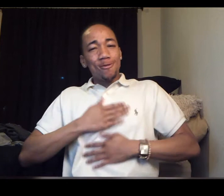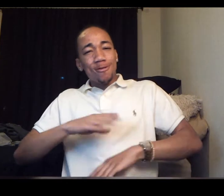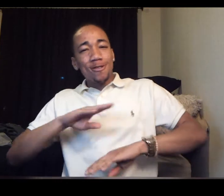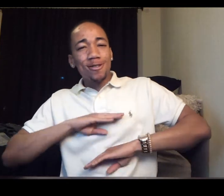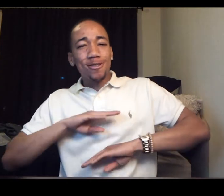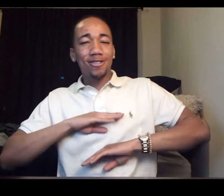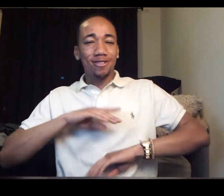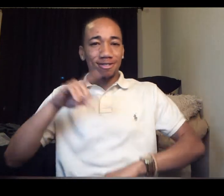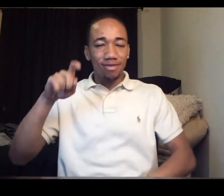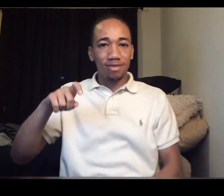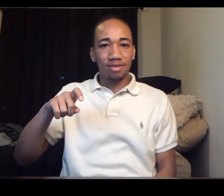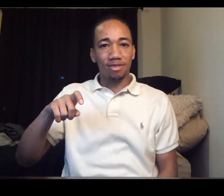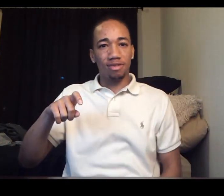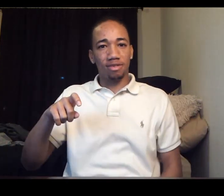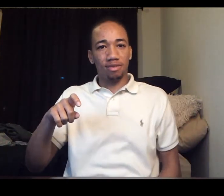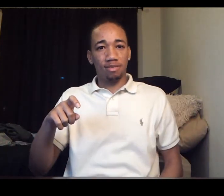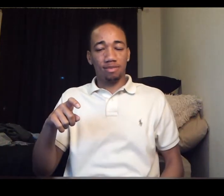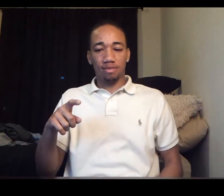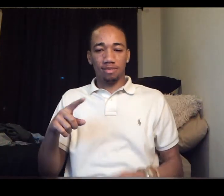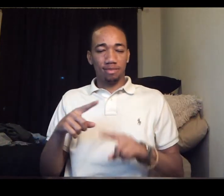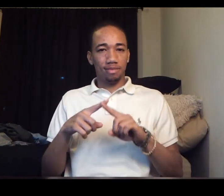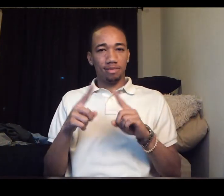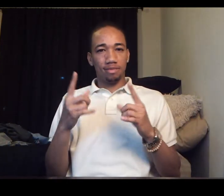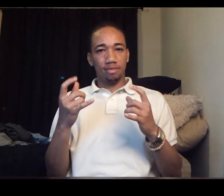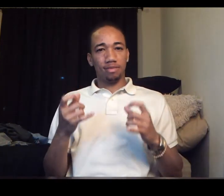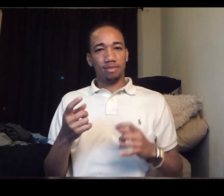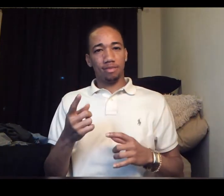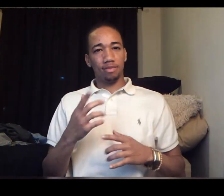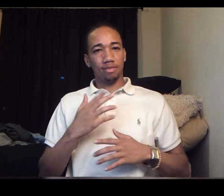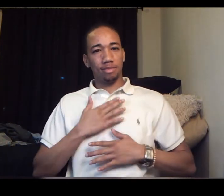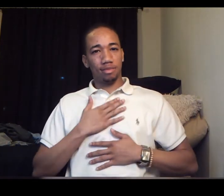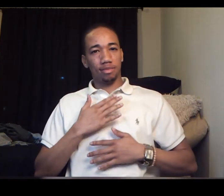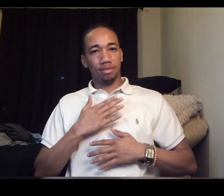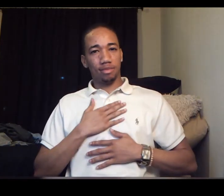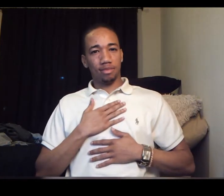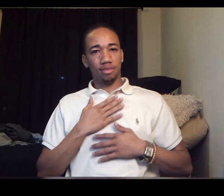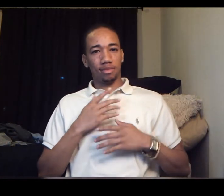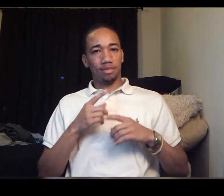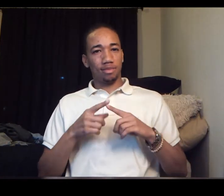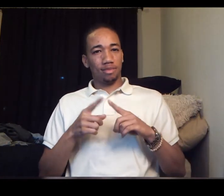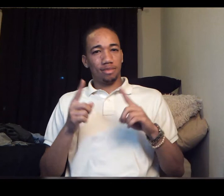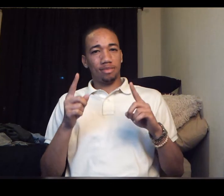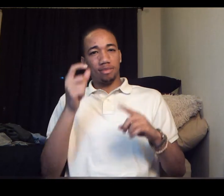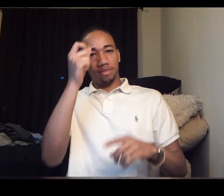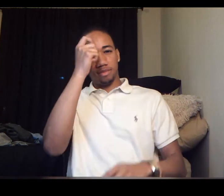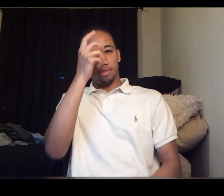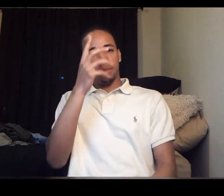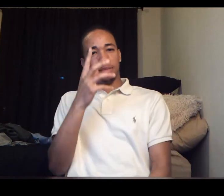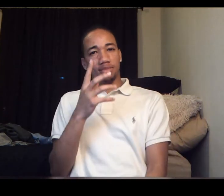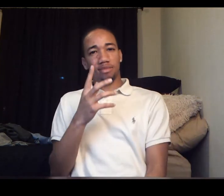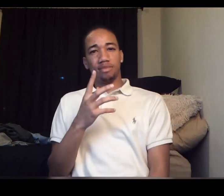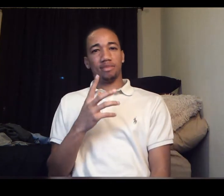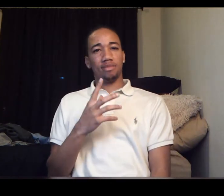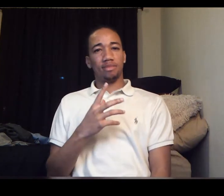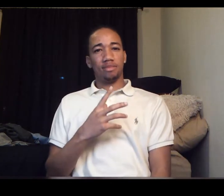Although it hurts, I'll be the first to say that I was